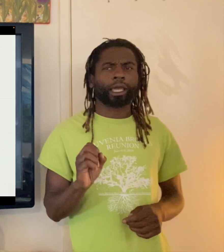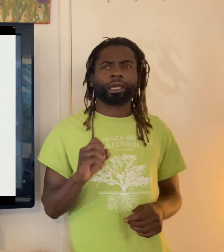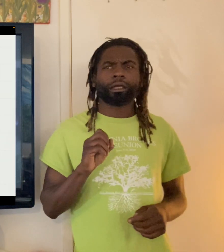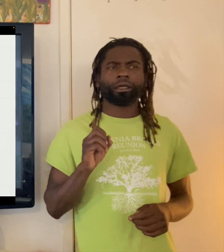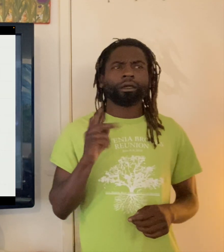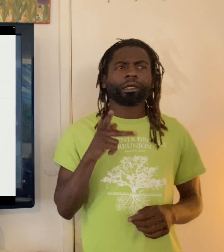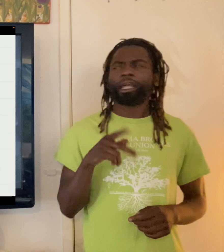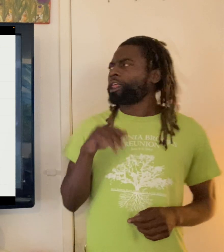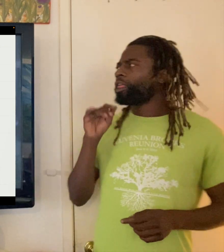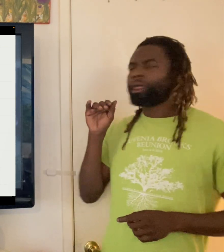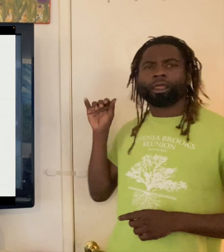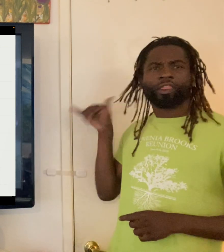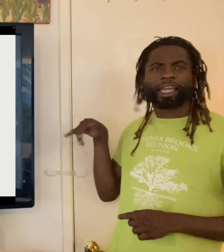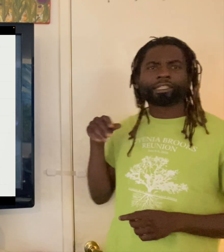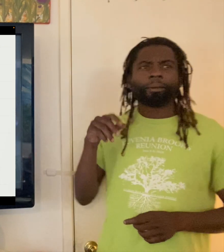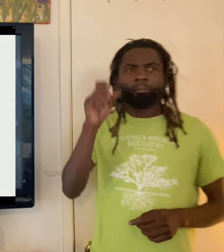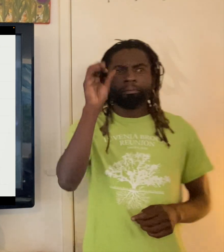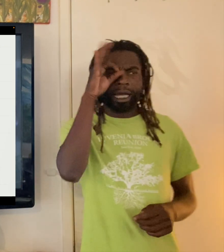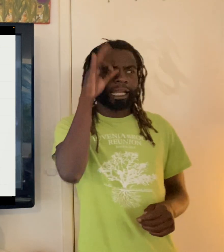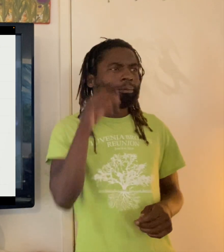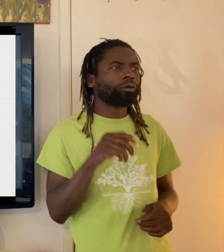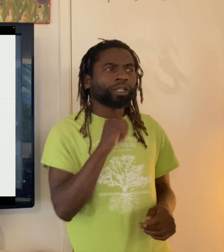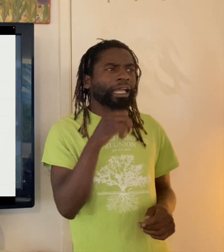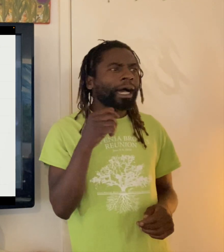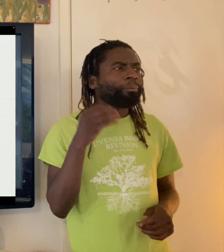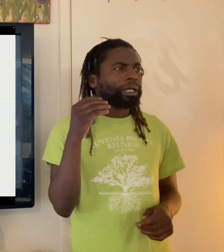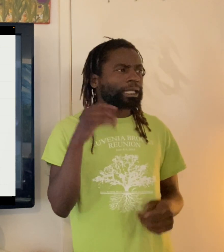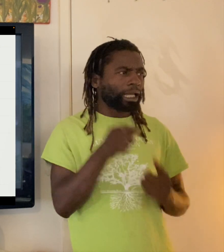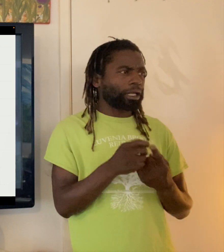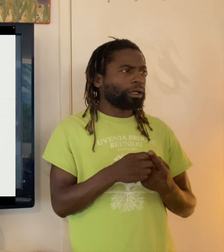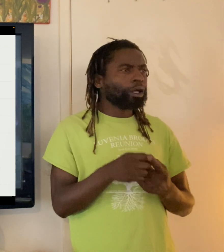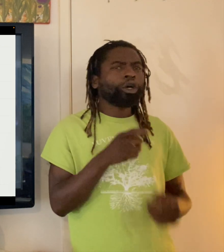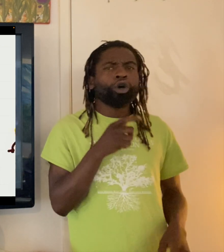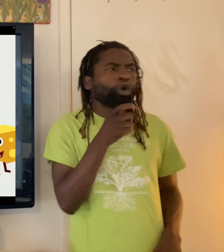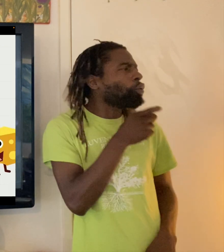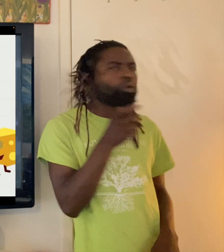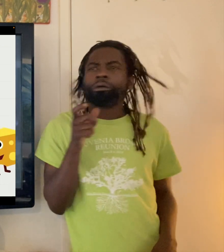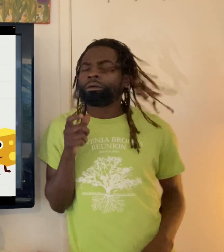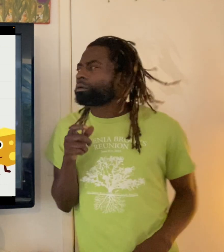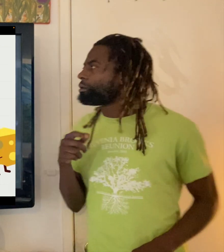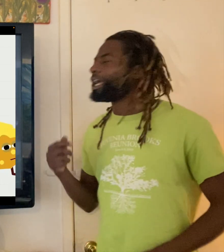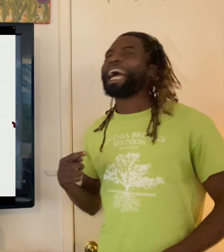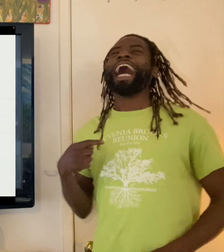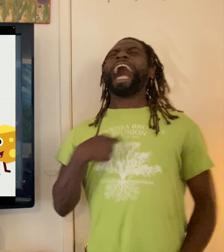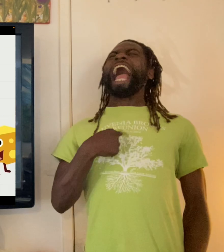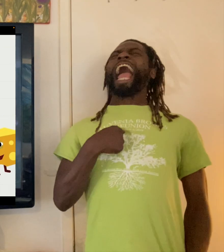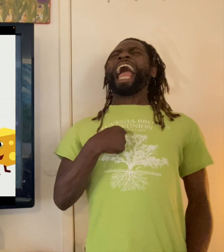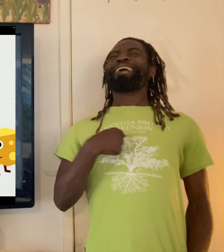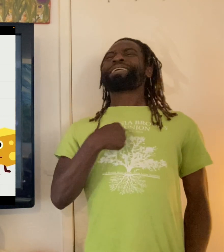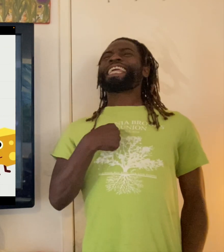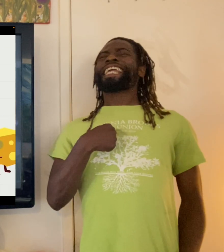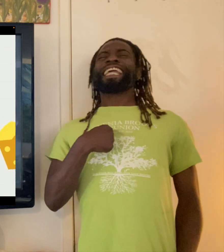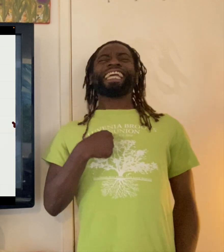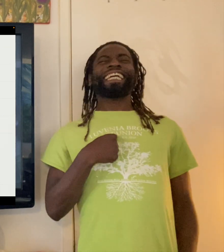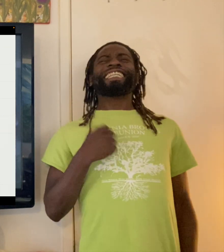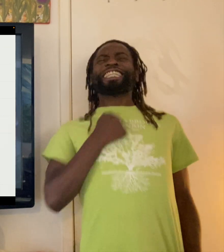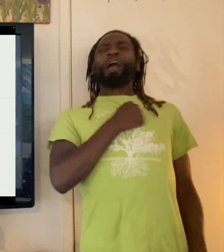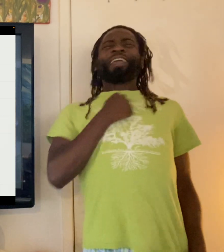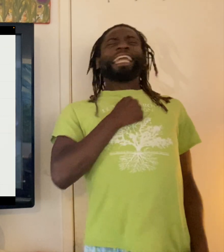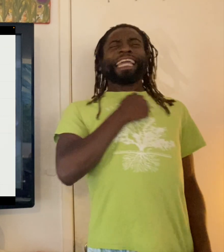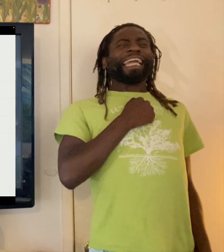Okay, that was a pineapple, not a banana. Who put that pineapple in there? I did.